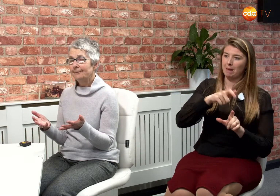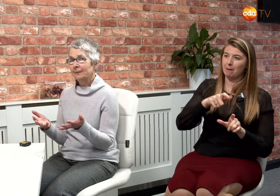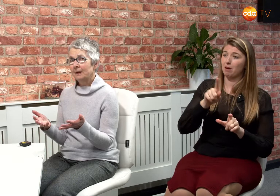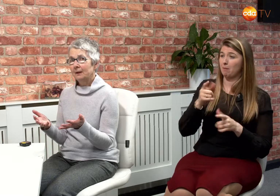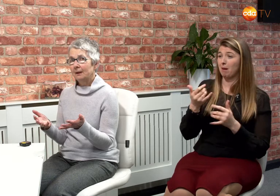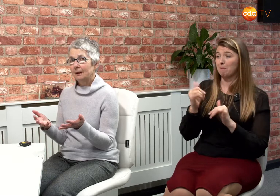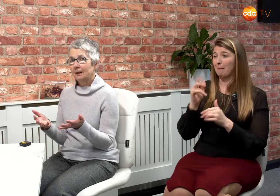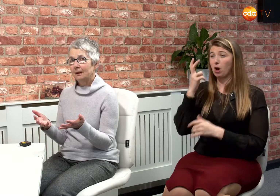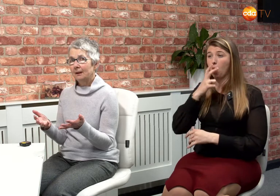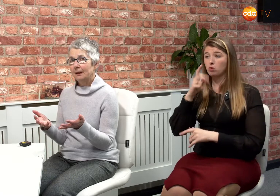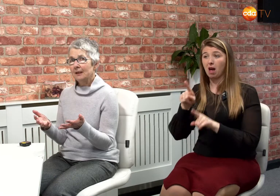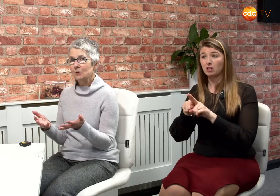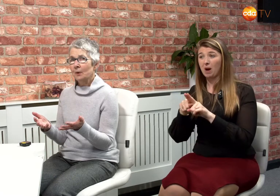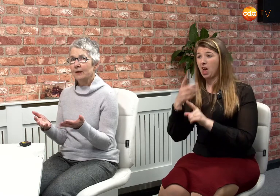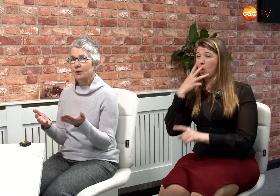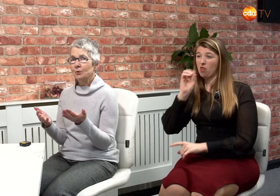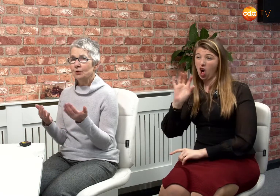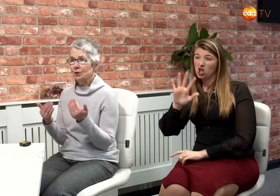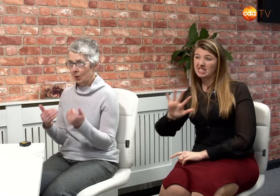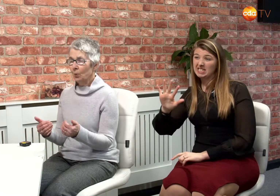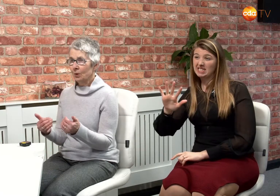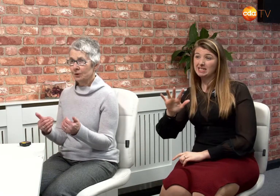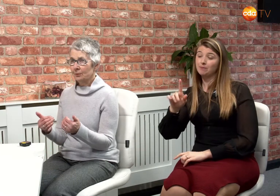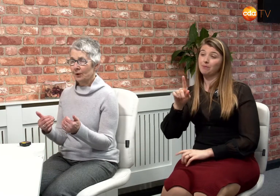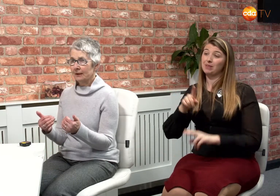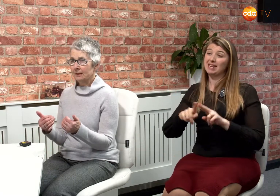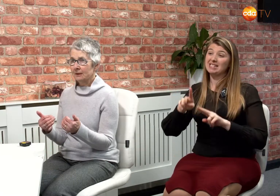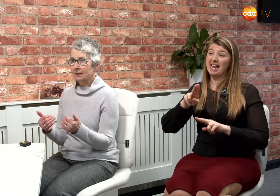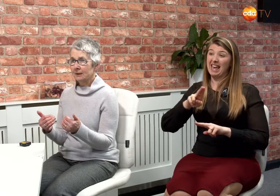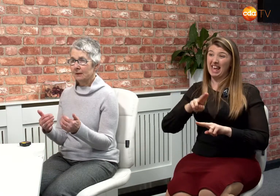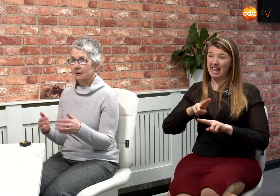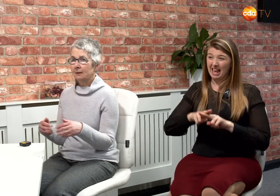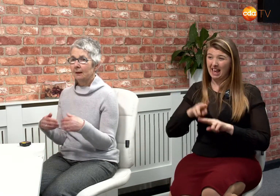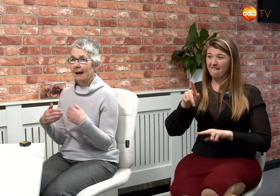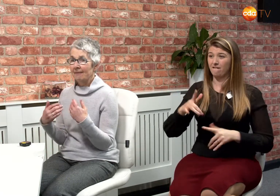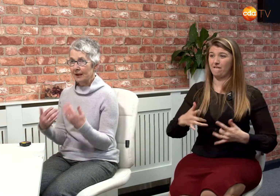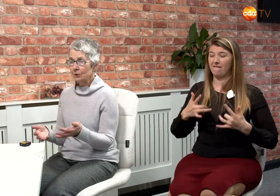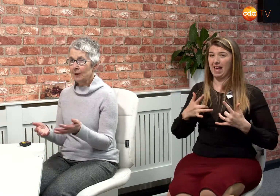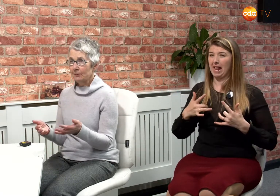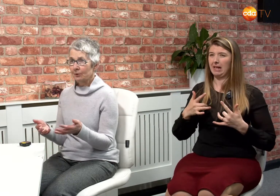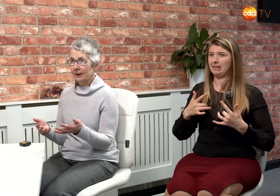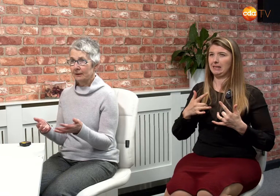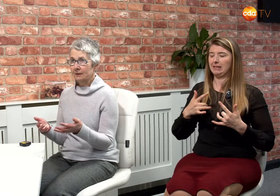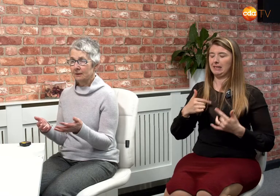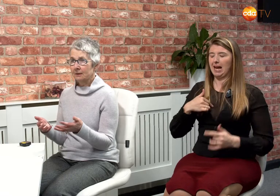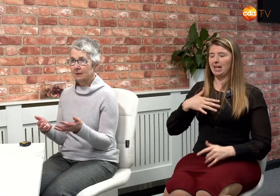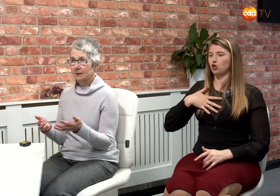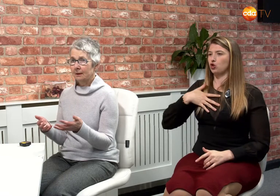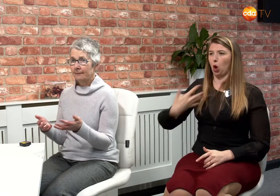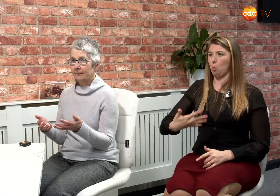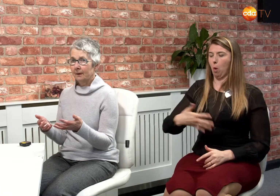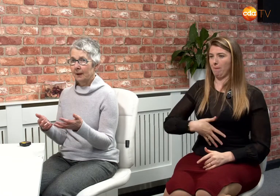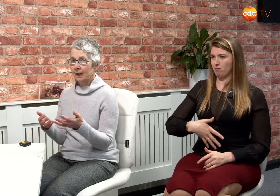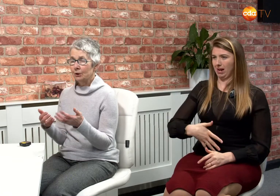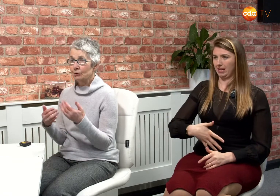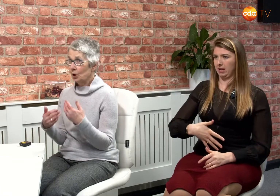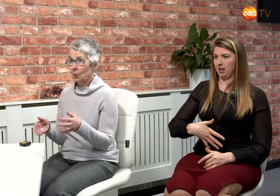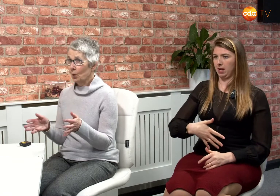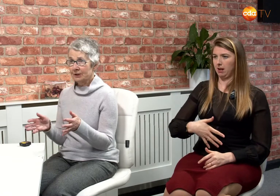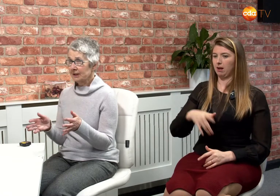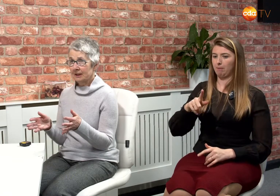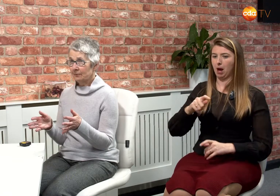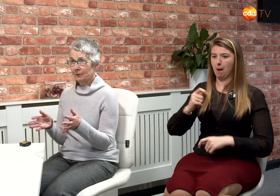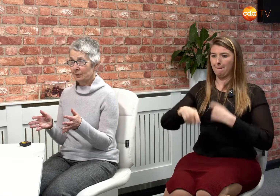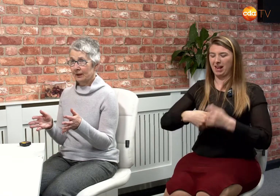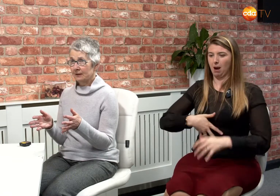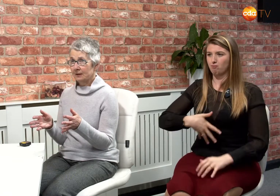too, is when you don't want a pregnancy and then you get pregnant and you